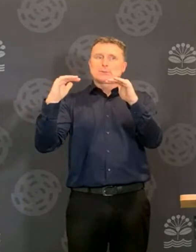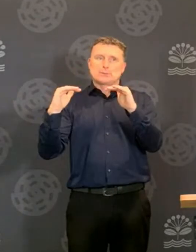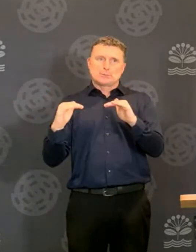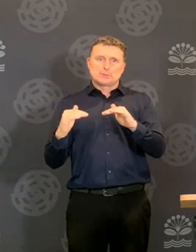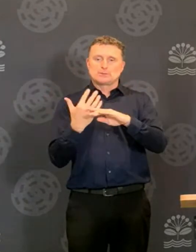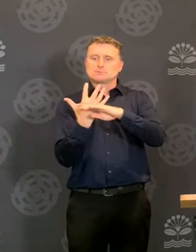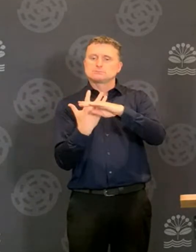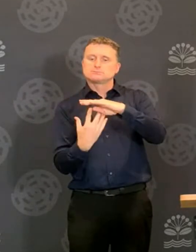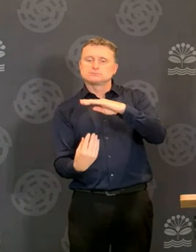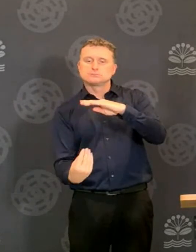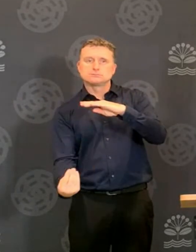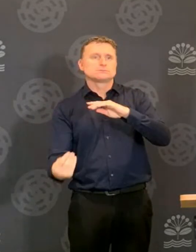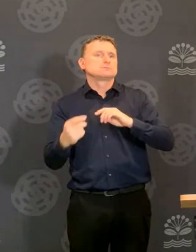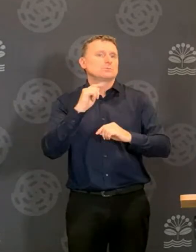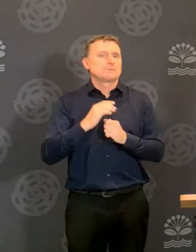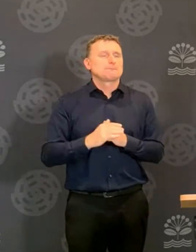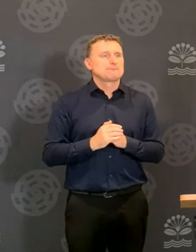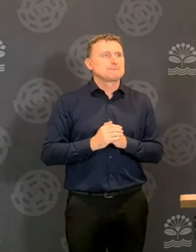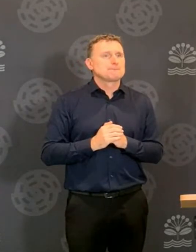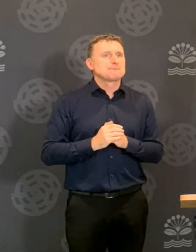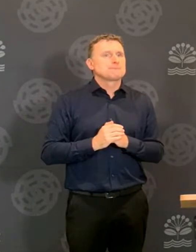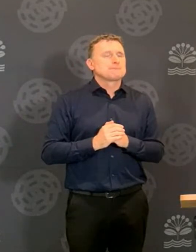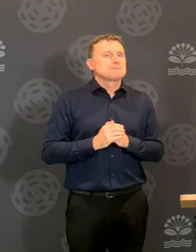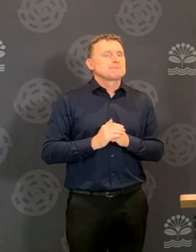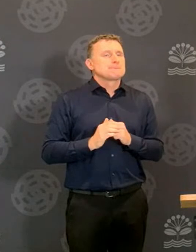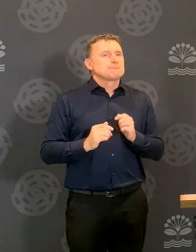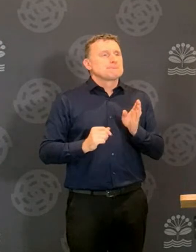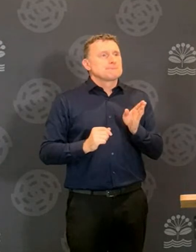I realise we're sort of still in the space in many ways, but